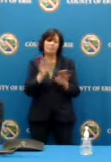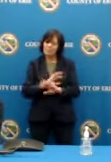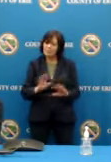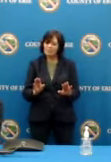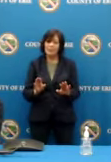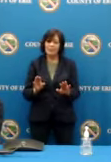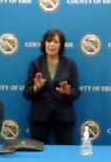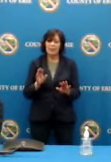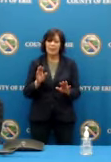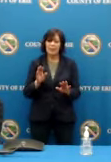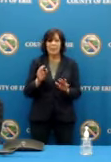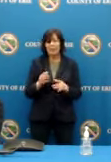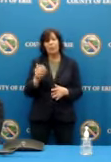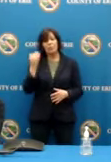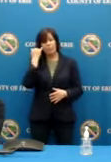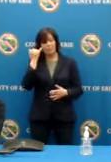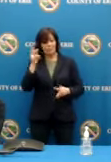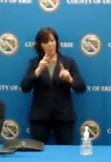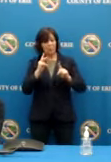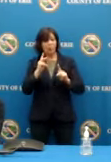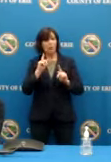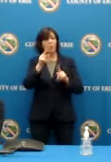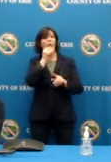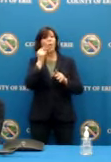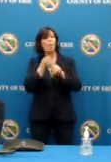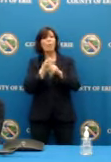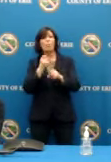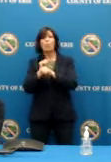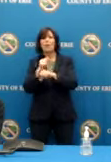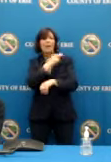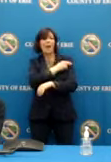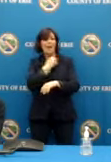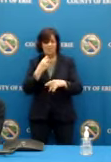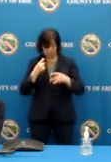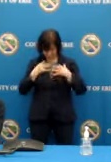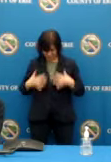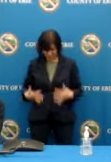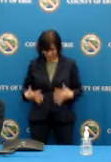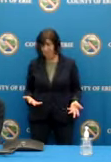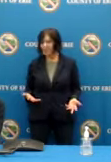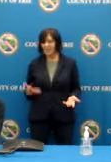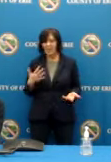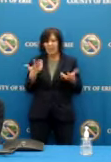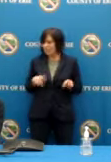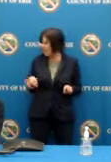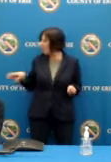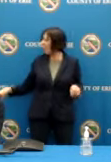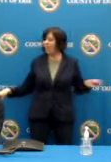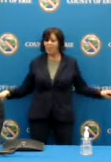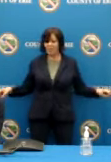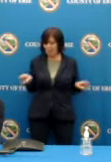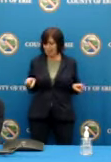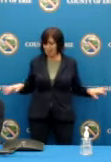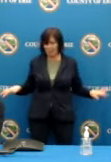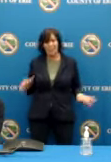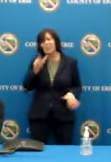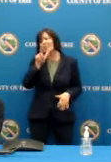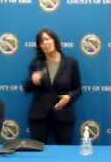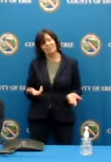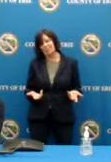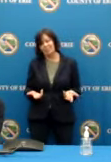from, especially from a healthcare setting where they've been exposed to COVID-19. So you don't want to be on the train if you don't have to. And we